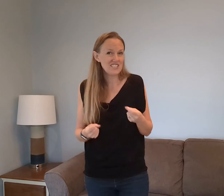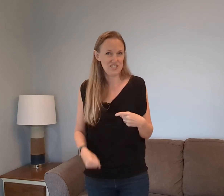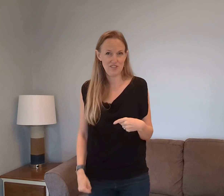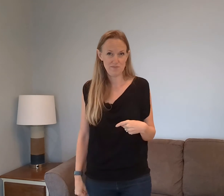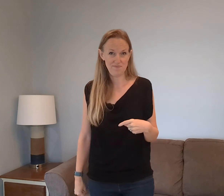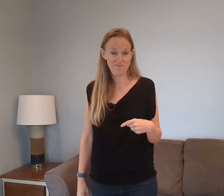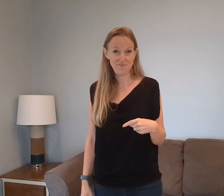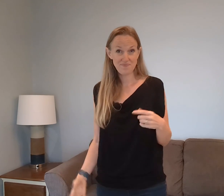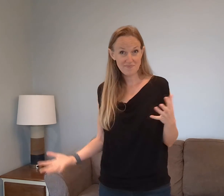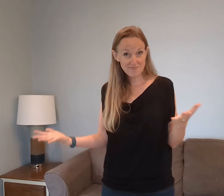to.